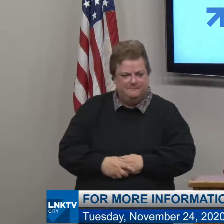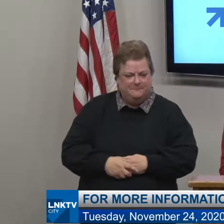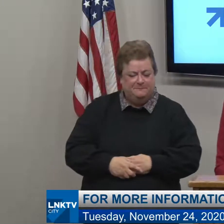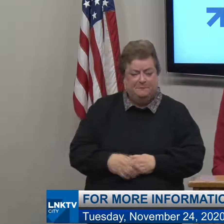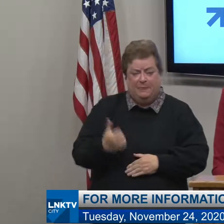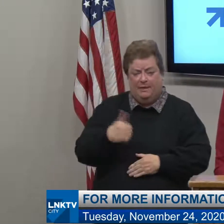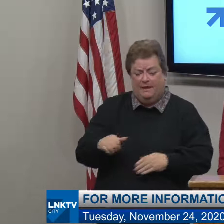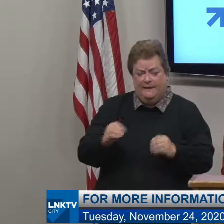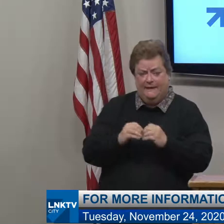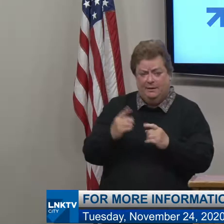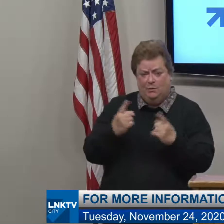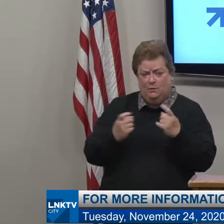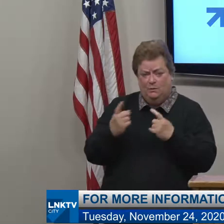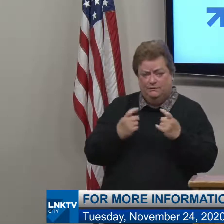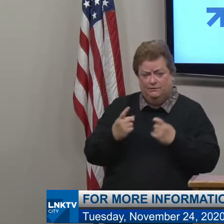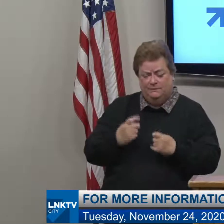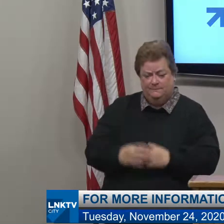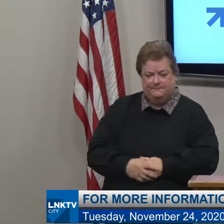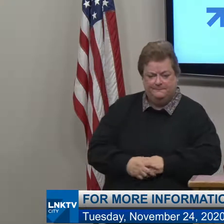Other questions?